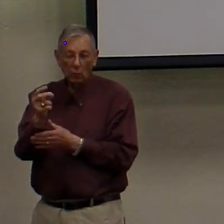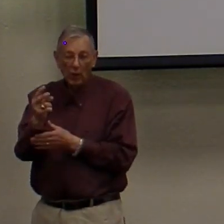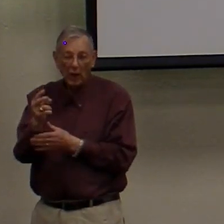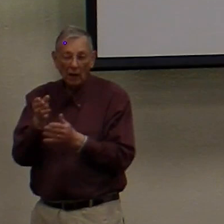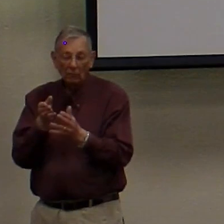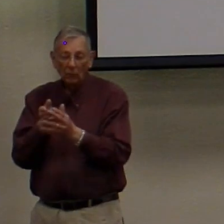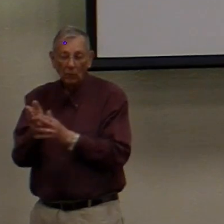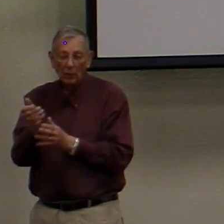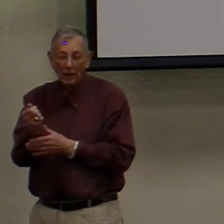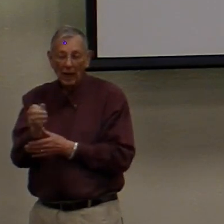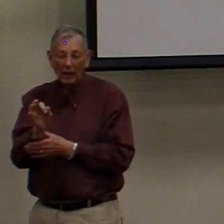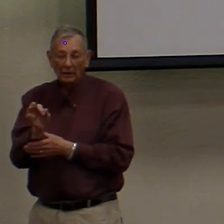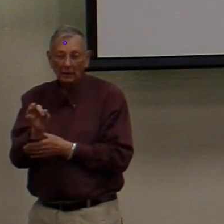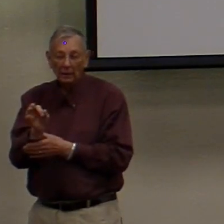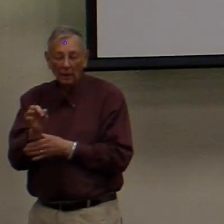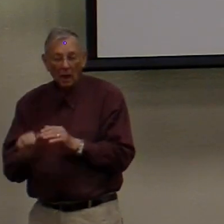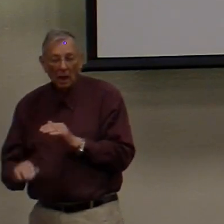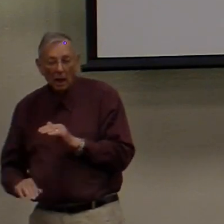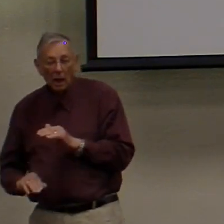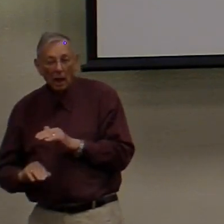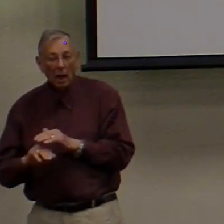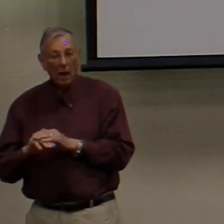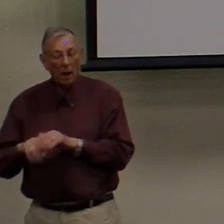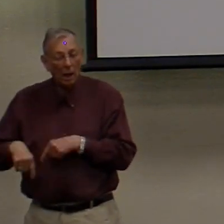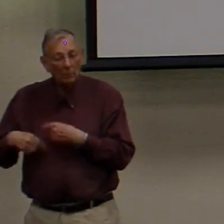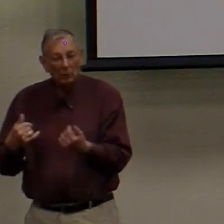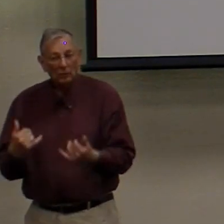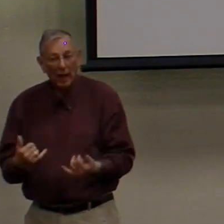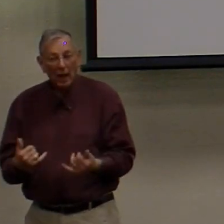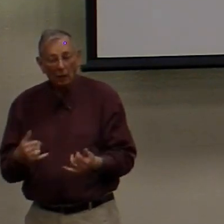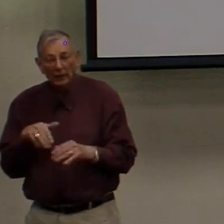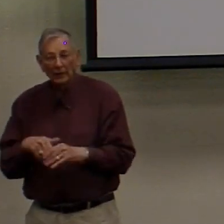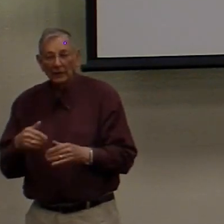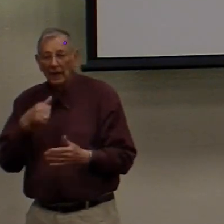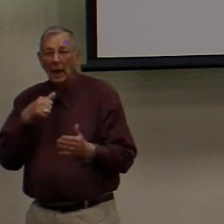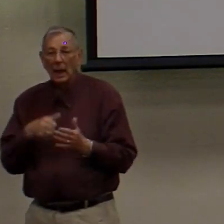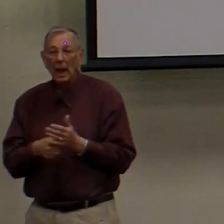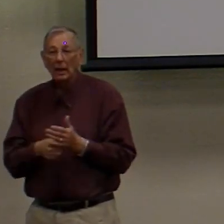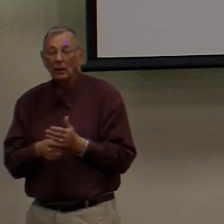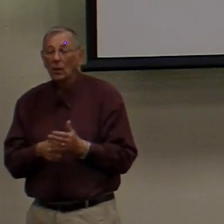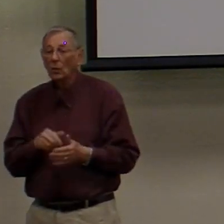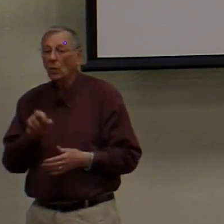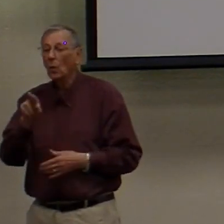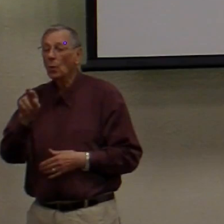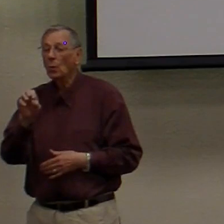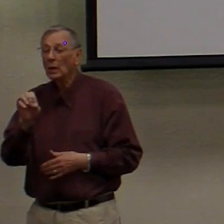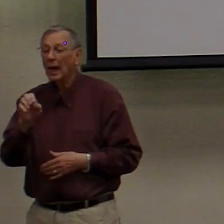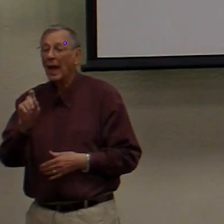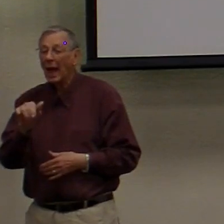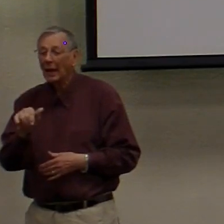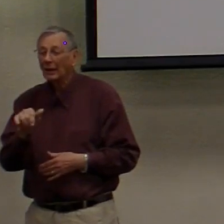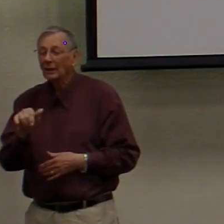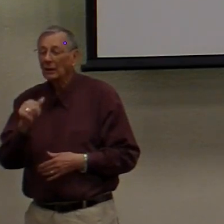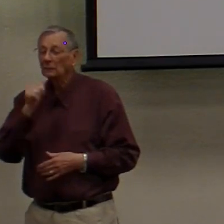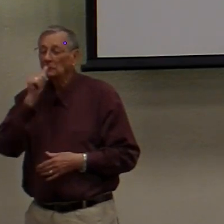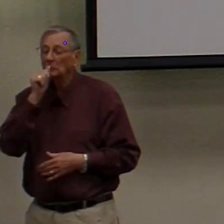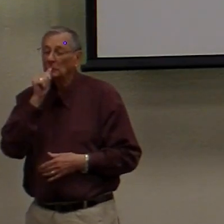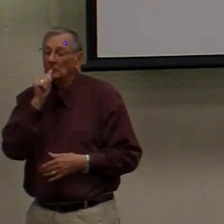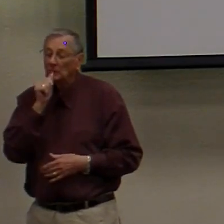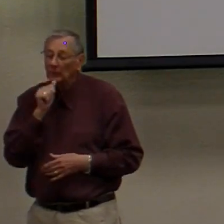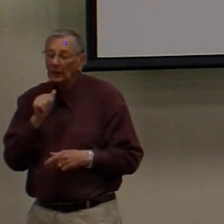19. Now, up to this point in this letter, the realities of suffering as a